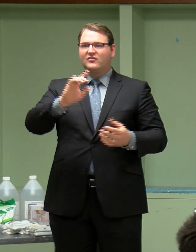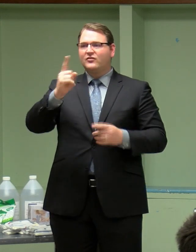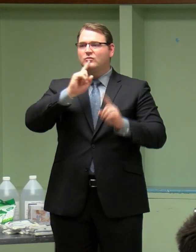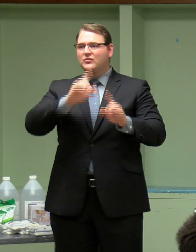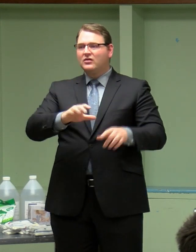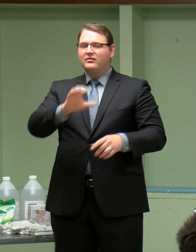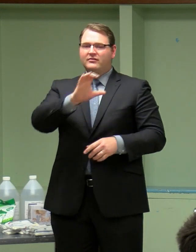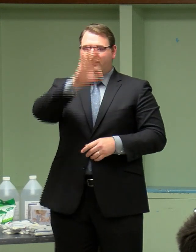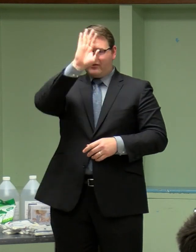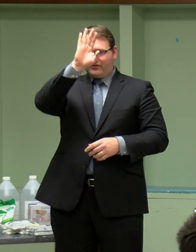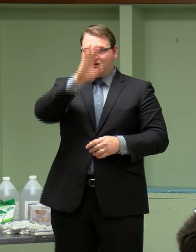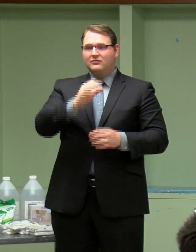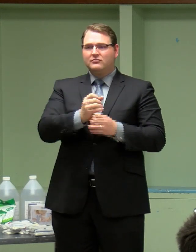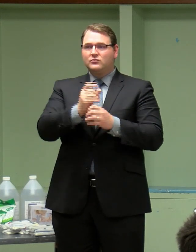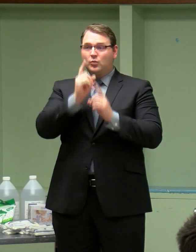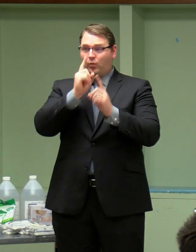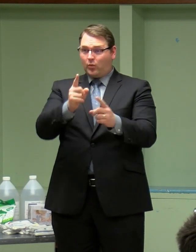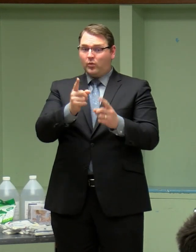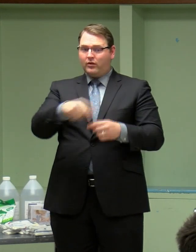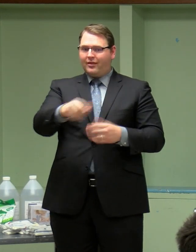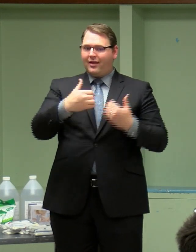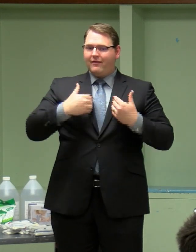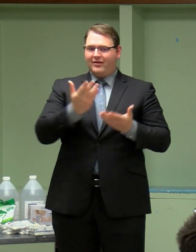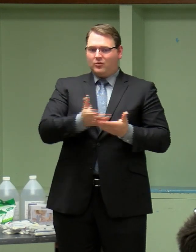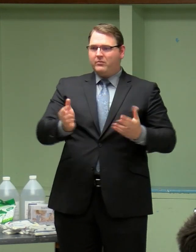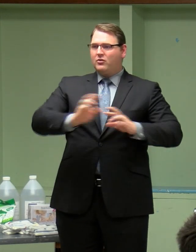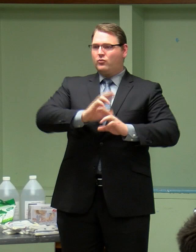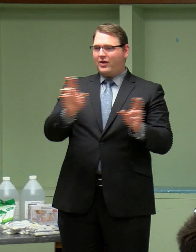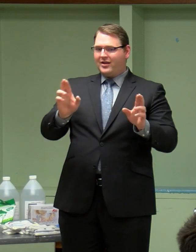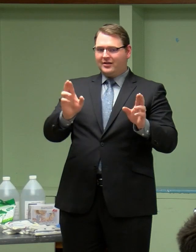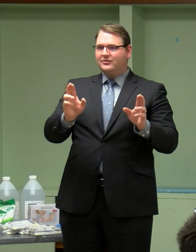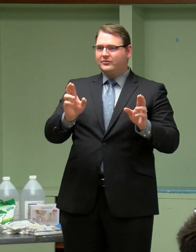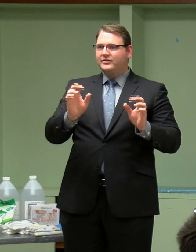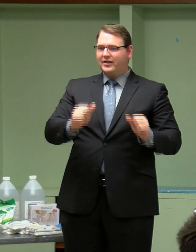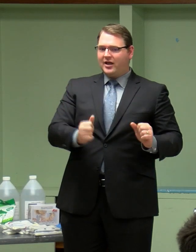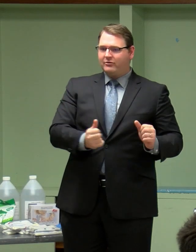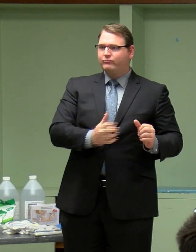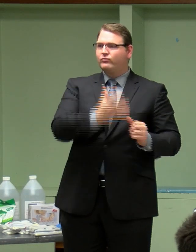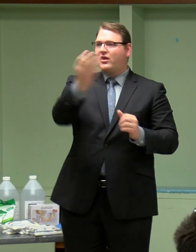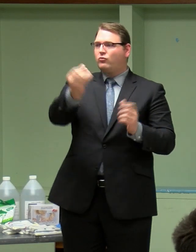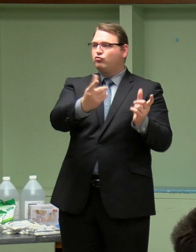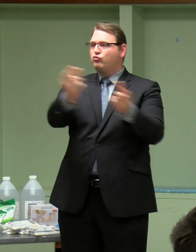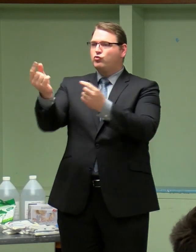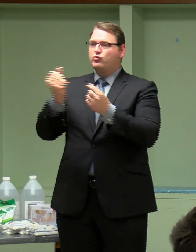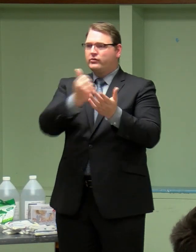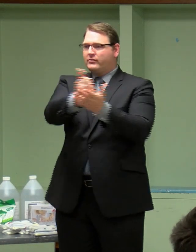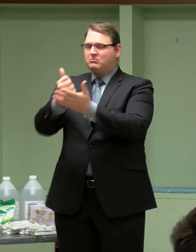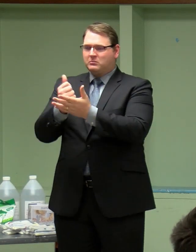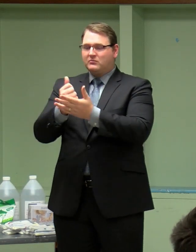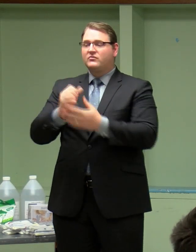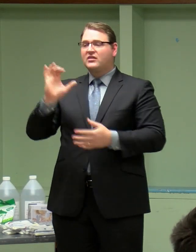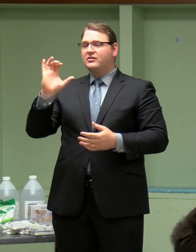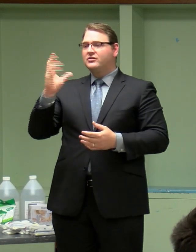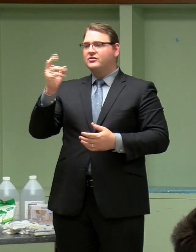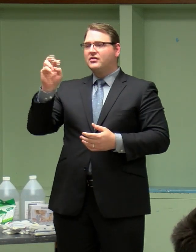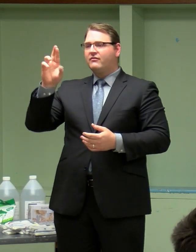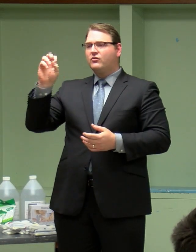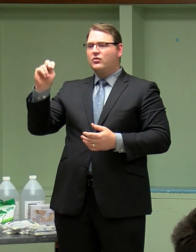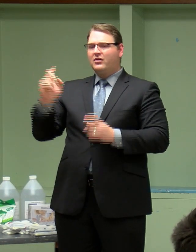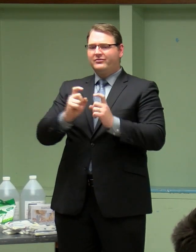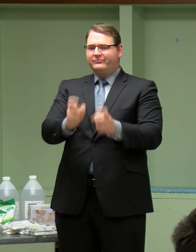ensure that they have the equipment available to them as they approach these scenes. Chevron has donated $10,000 in